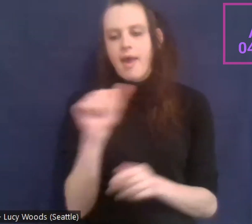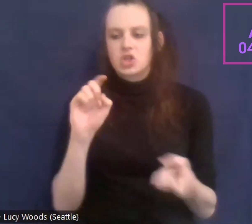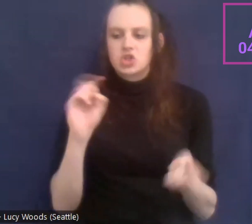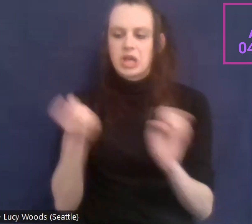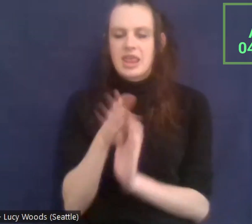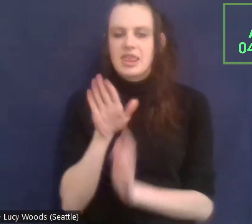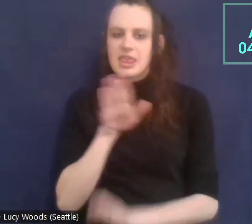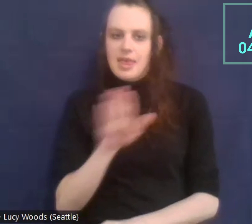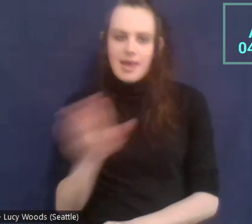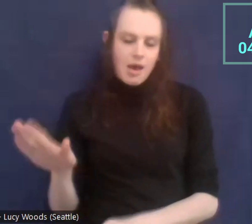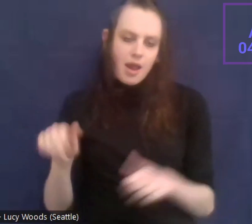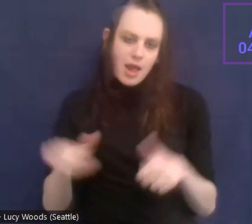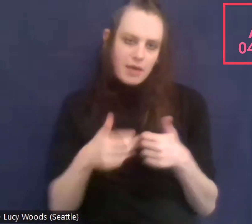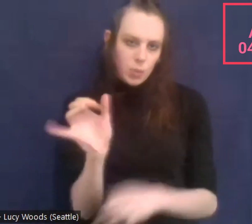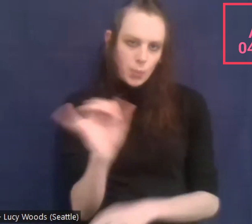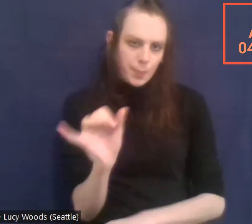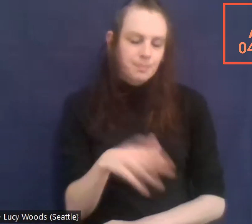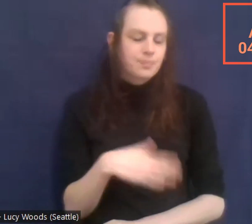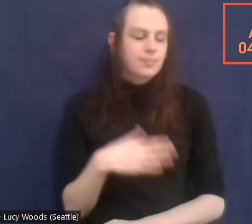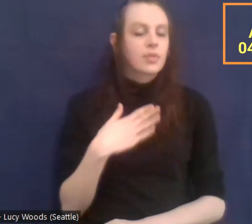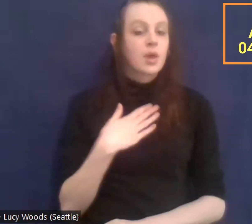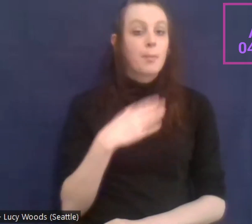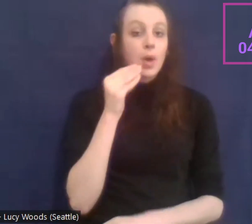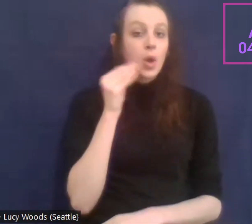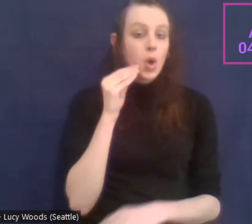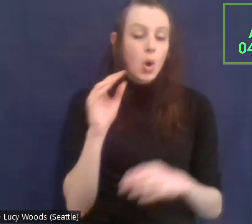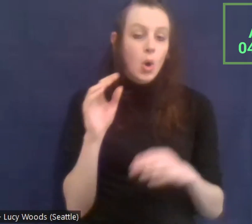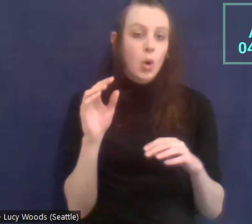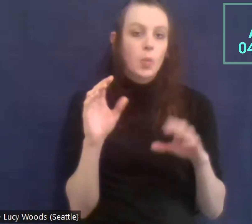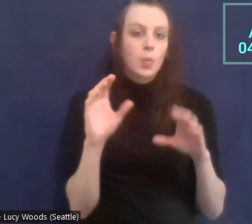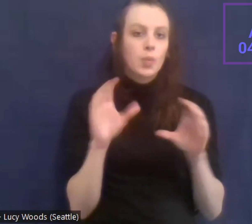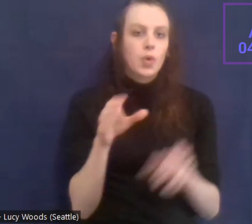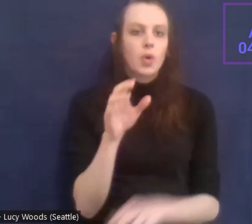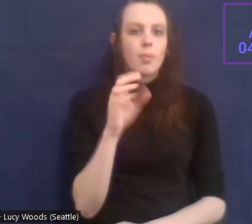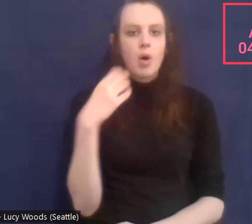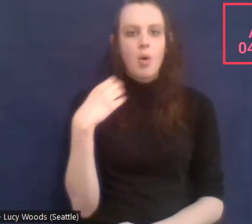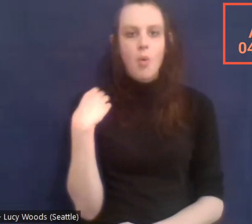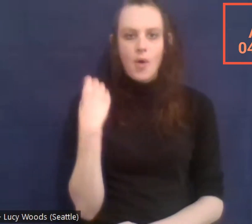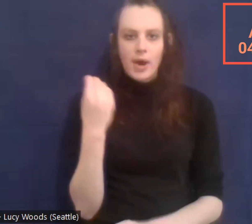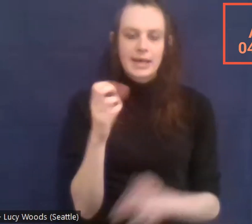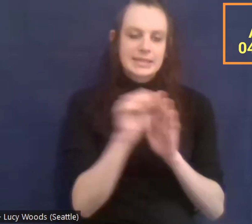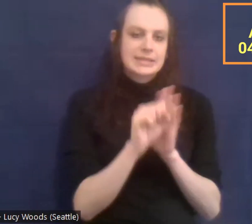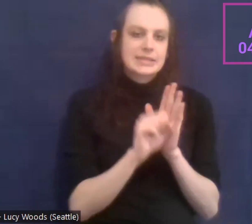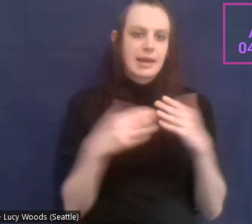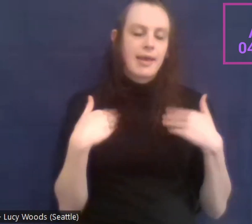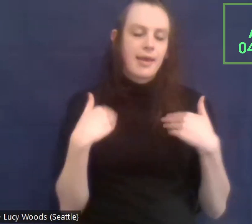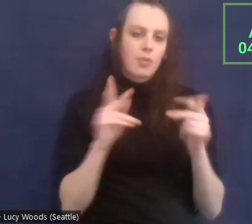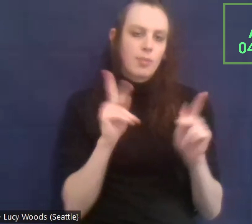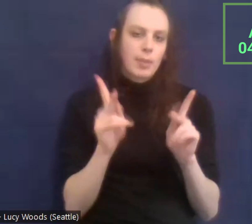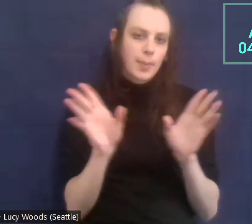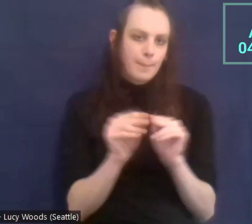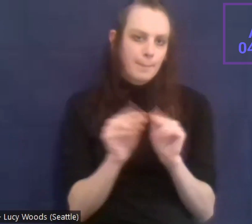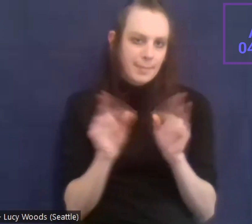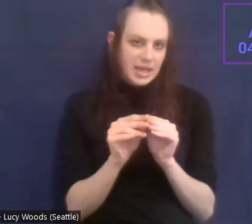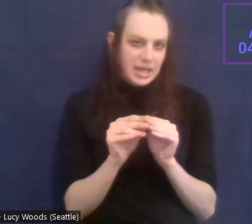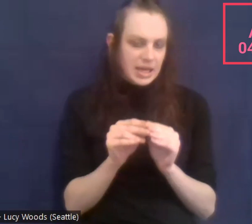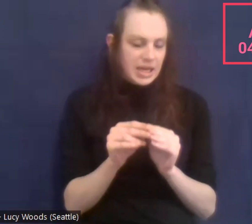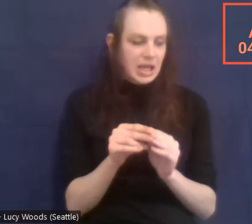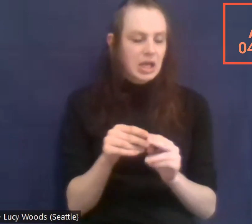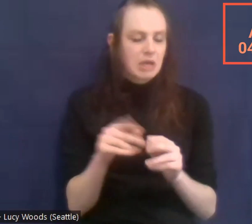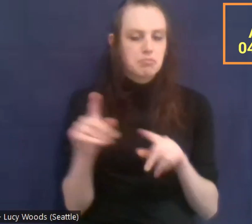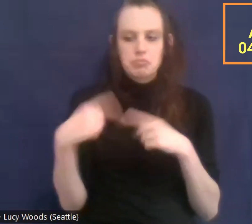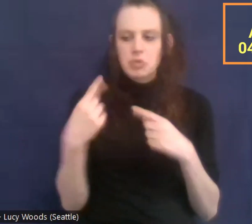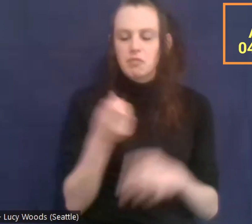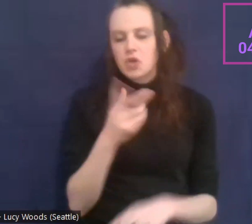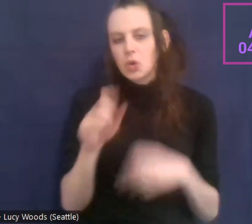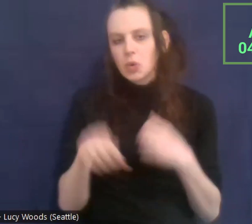here in a second. My home group is the Oregon Statewide Young People's Meeting, and it's been going on for a couple of years. We started it during